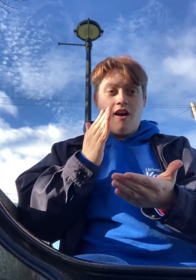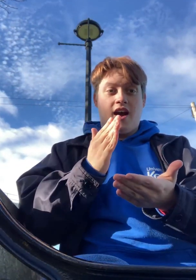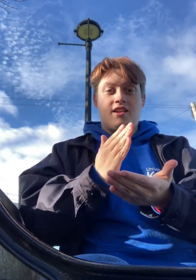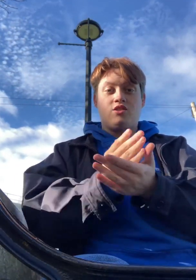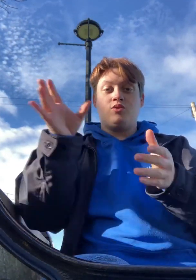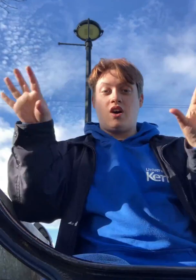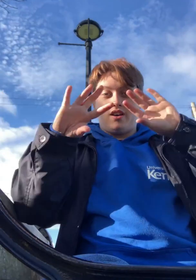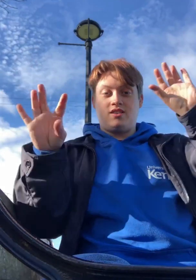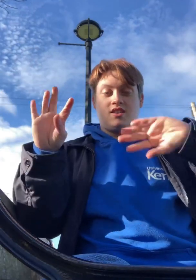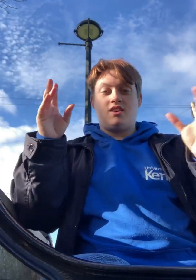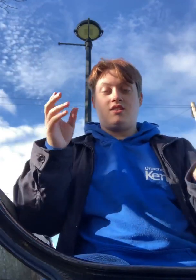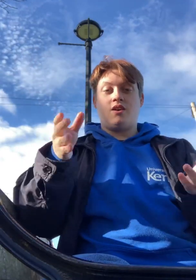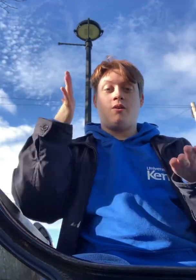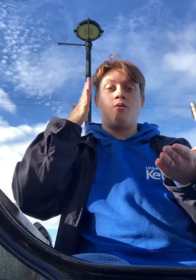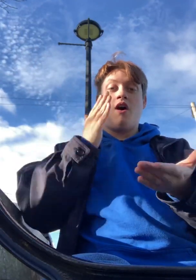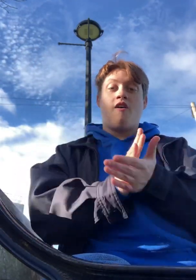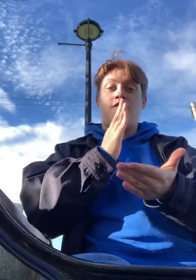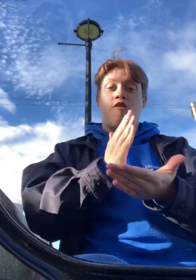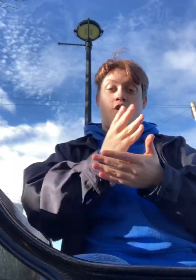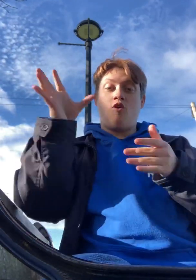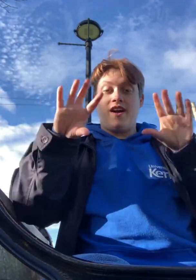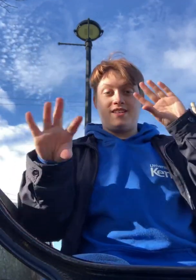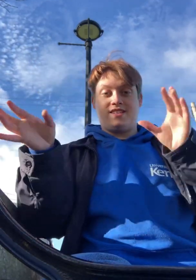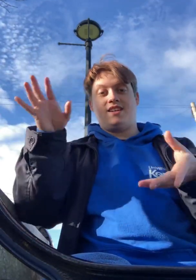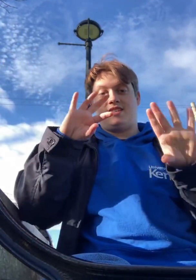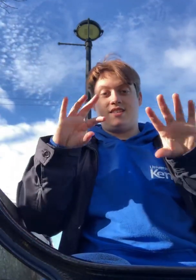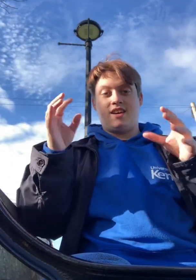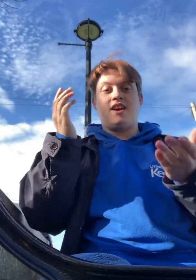and then do science. So forensics.